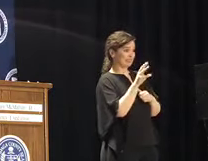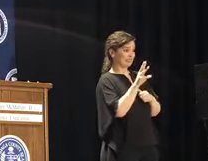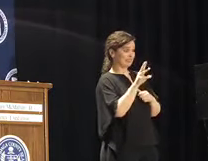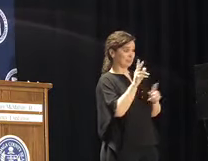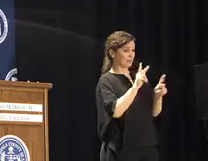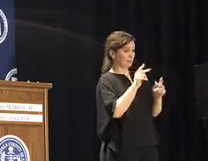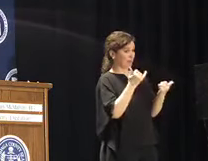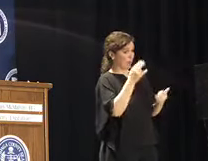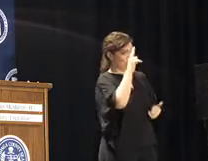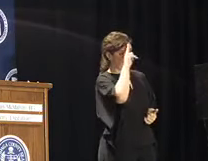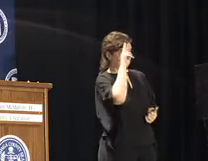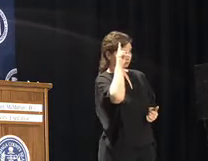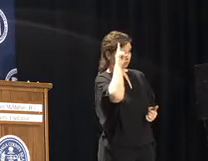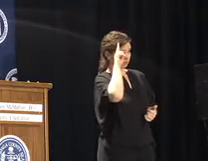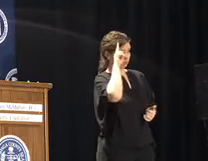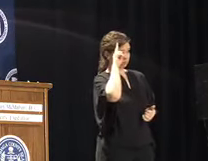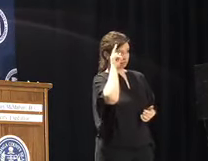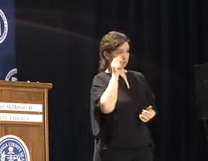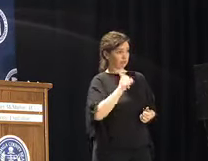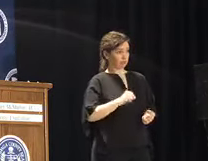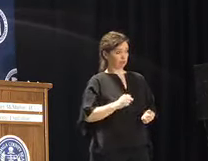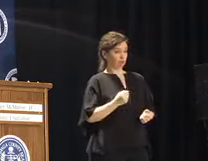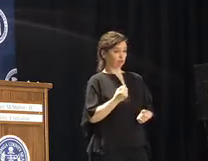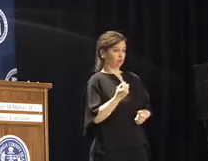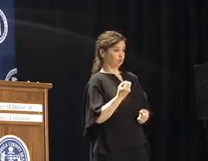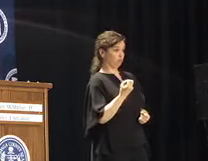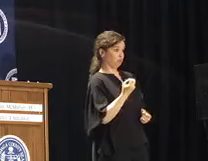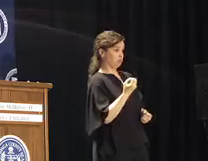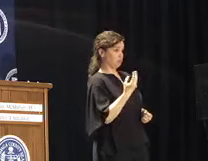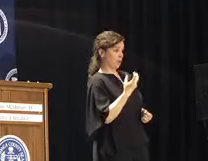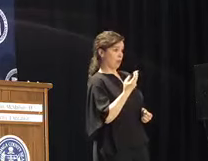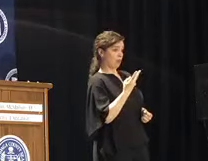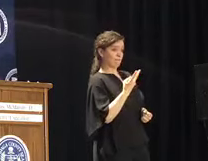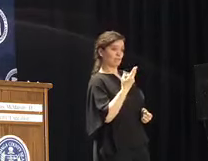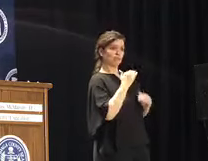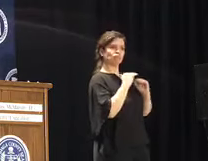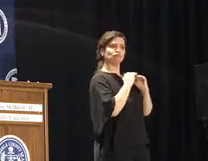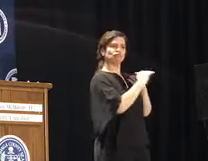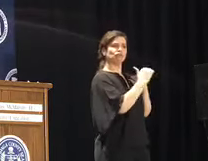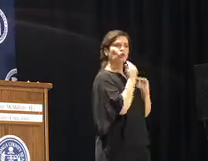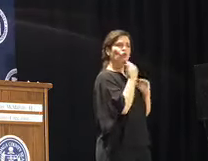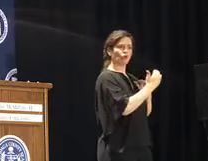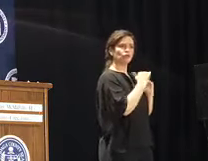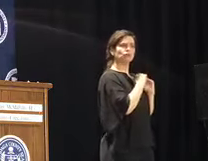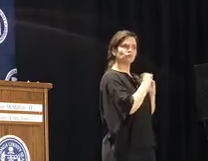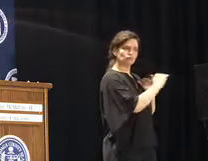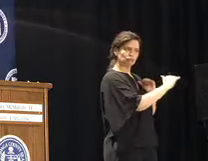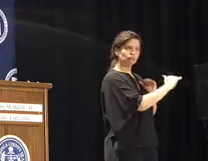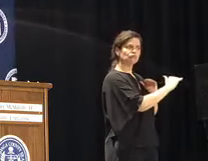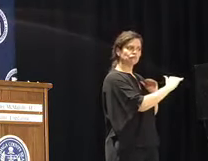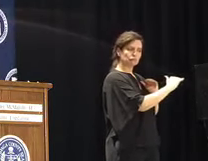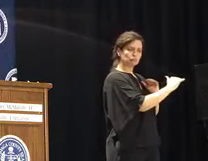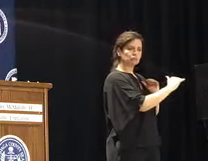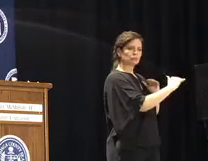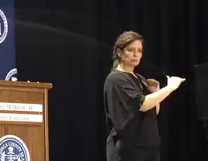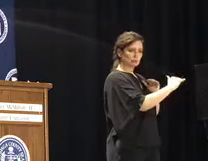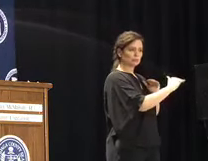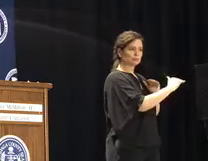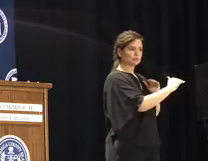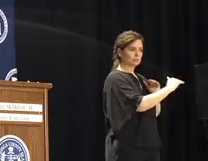would say 12 of them are in good condition, to meet the medical term. 4 of